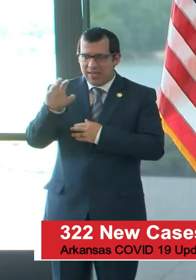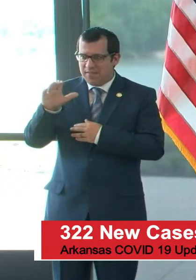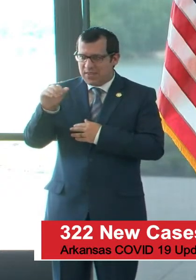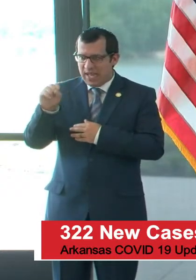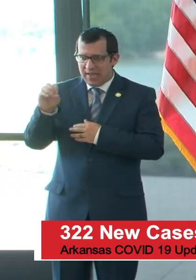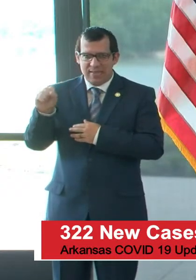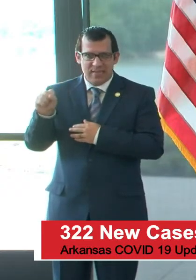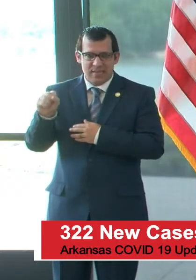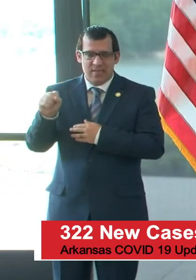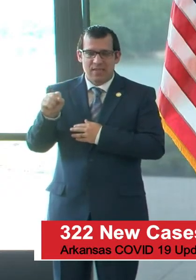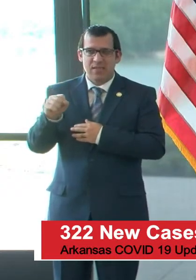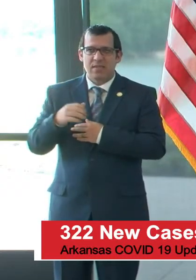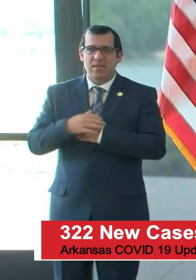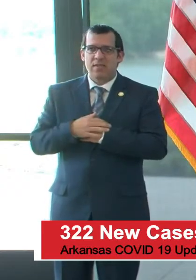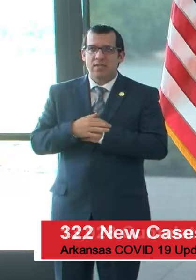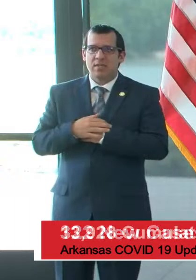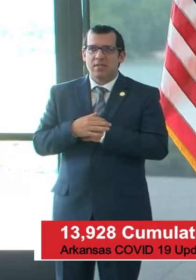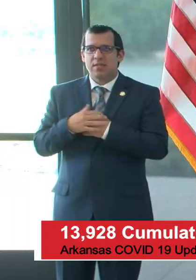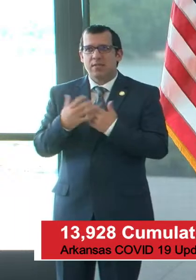cases.